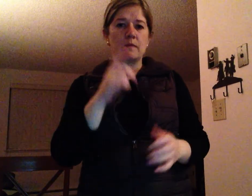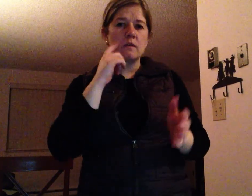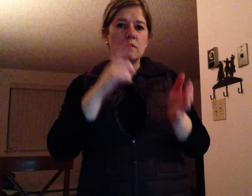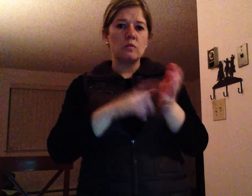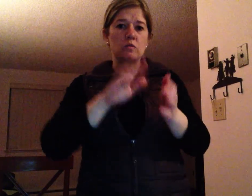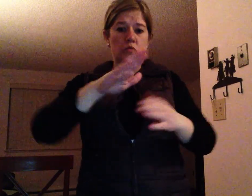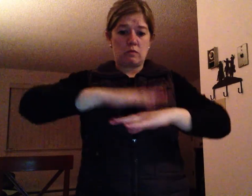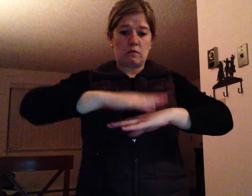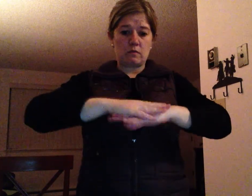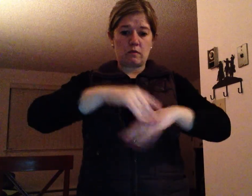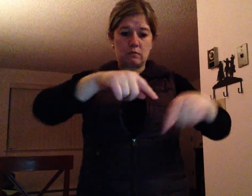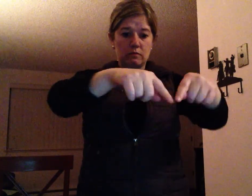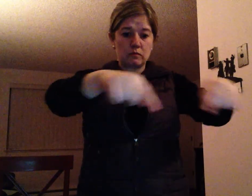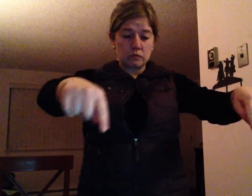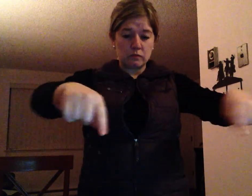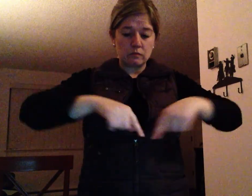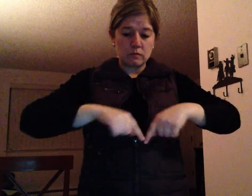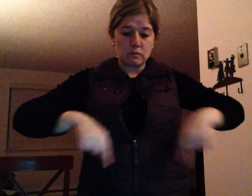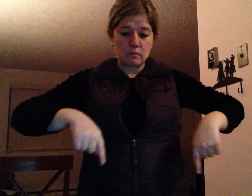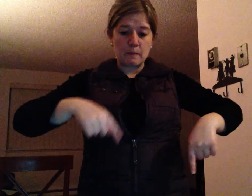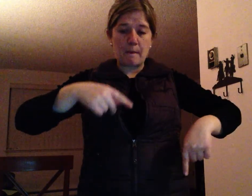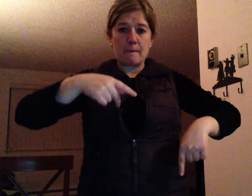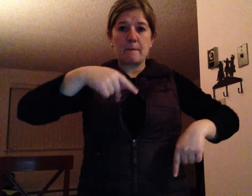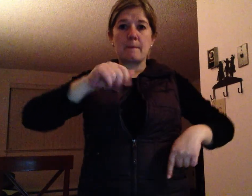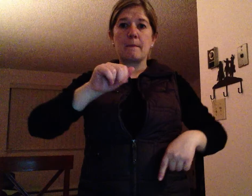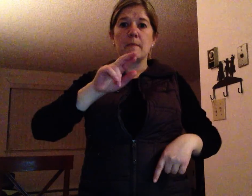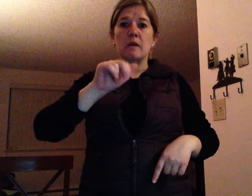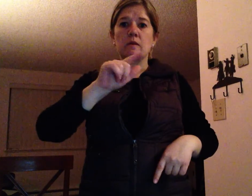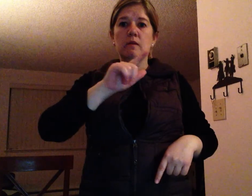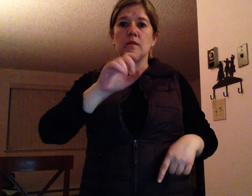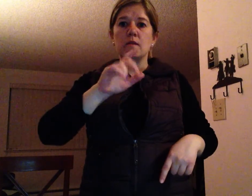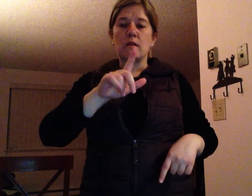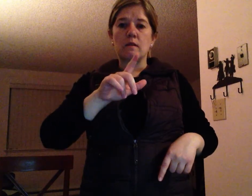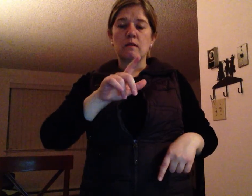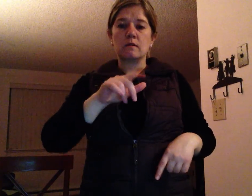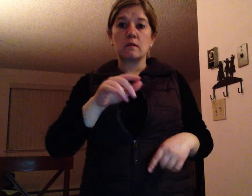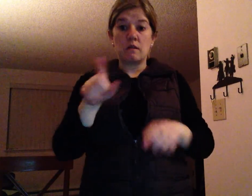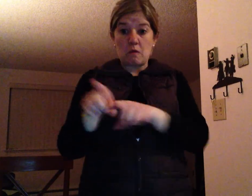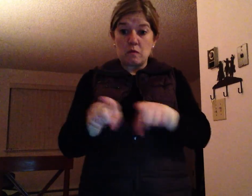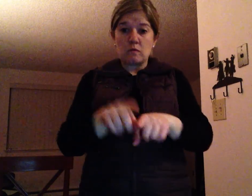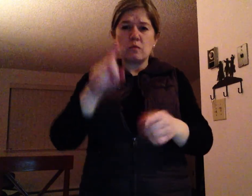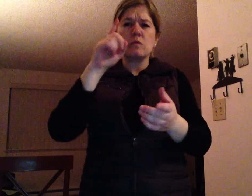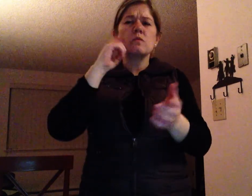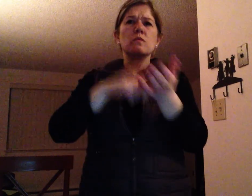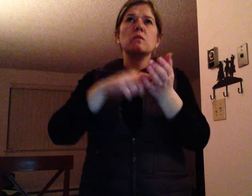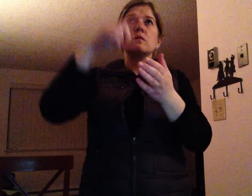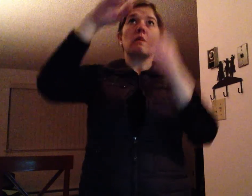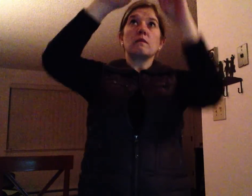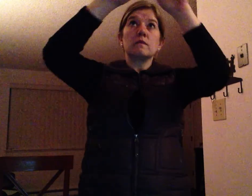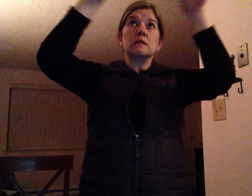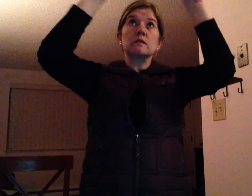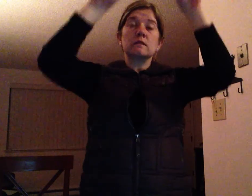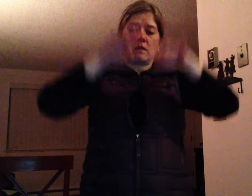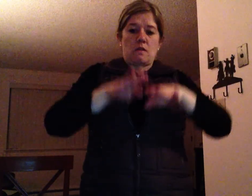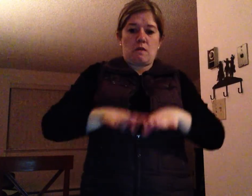at the floor. They're parallel. What do you think parallel might mean? Nicole? They're opposite of each other? Good.